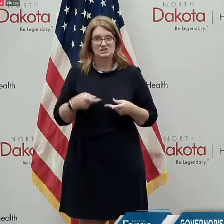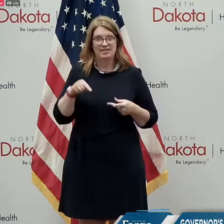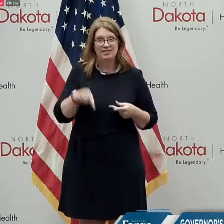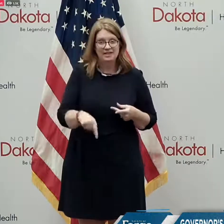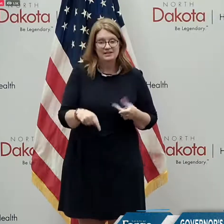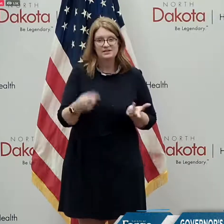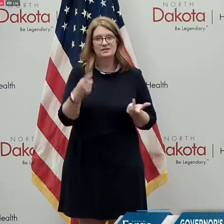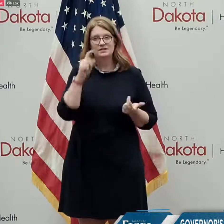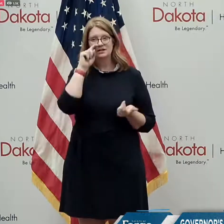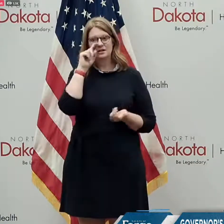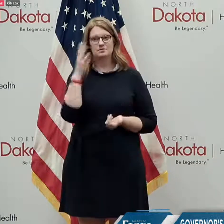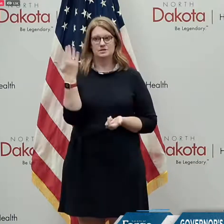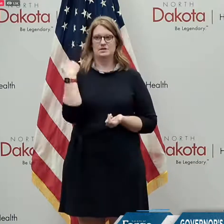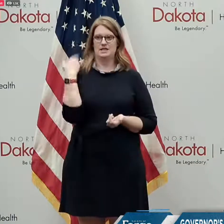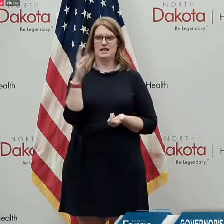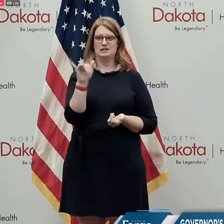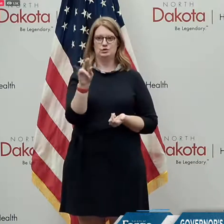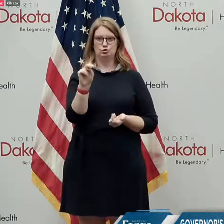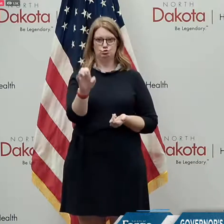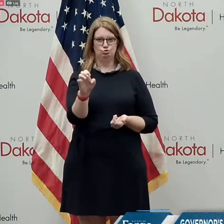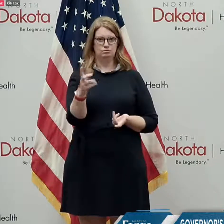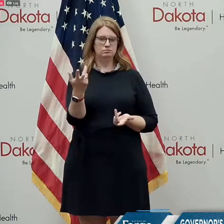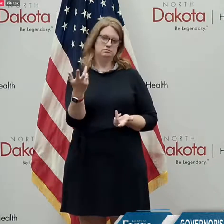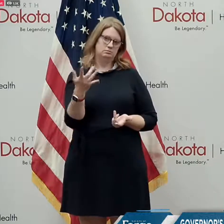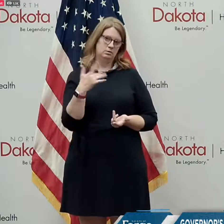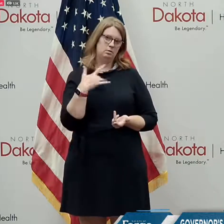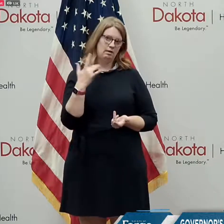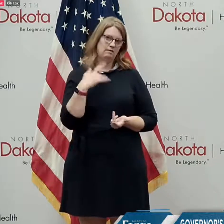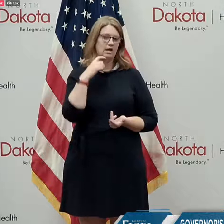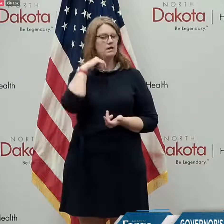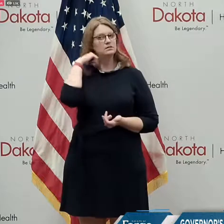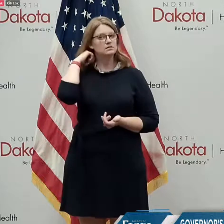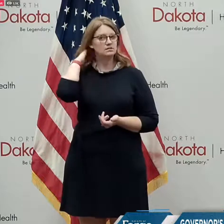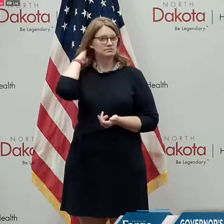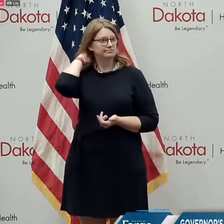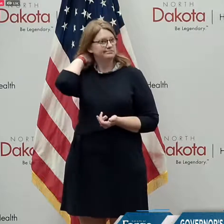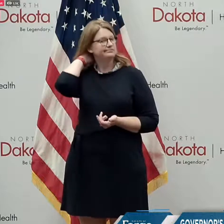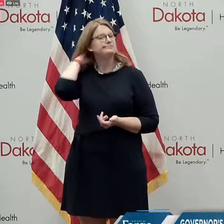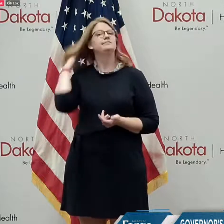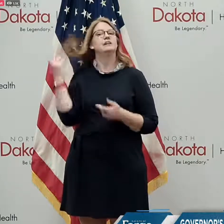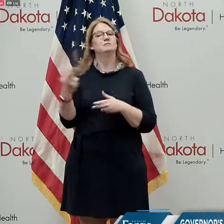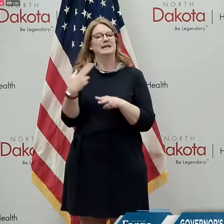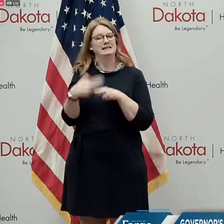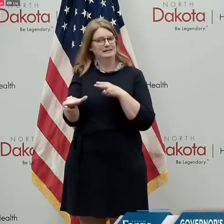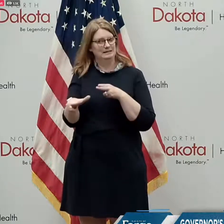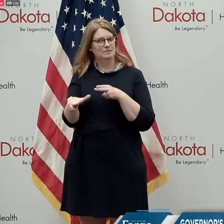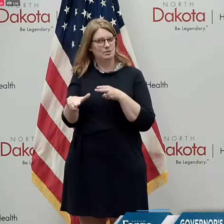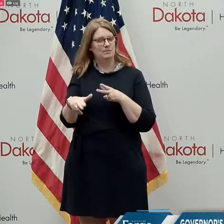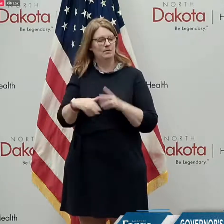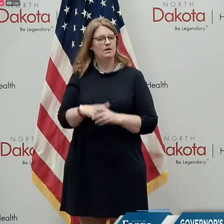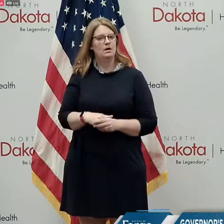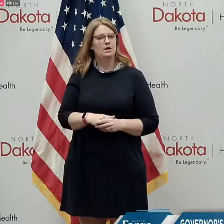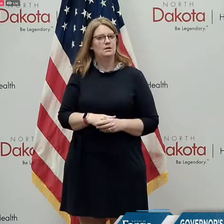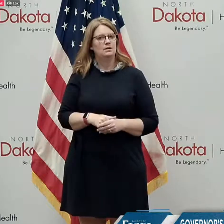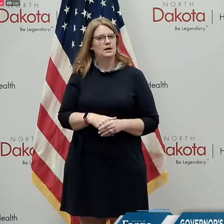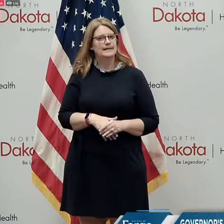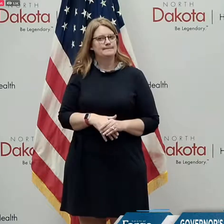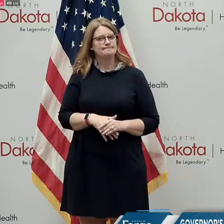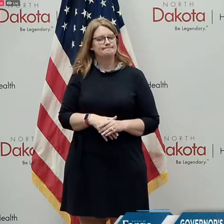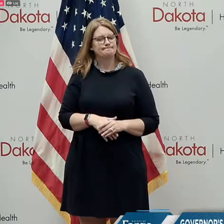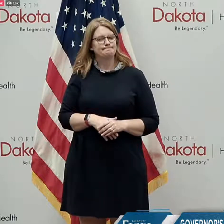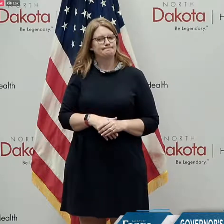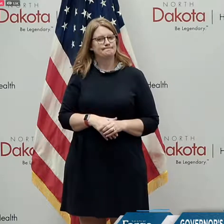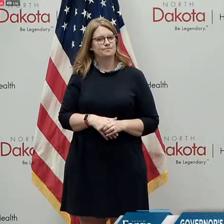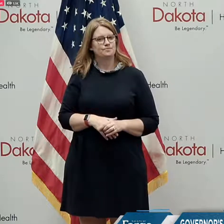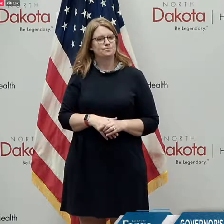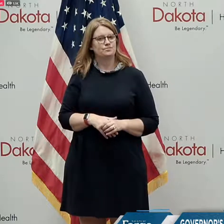it last June, we knew it was going to be for an interim period of time, and a lot